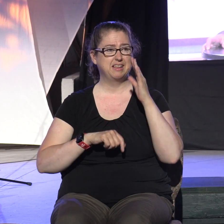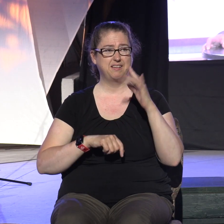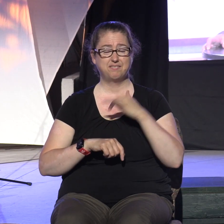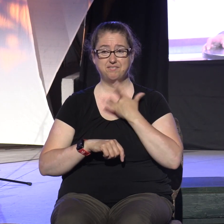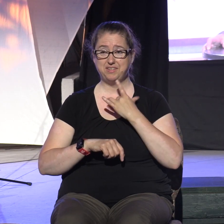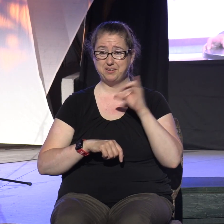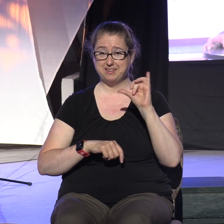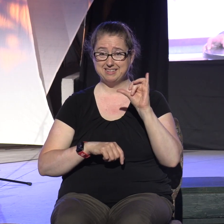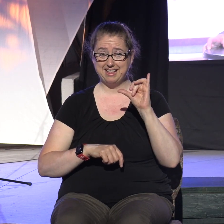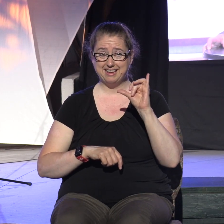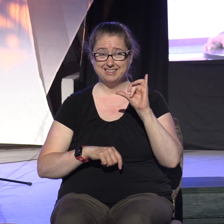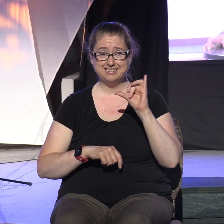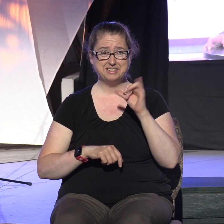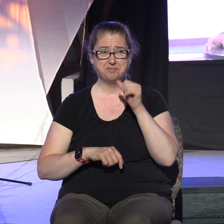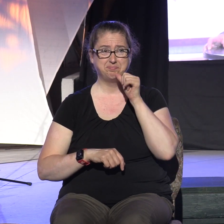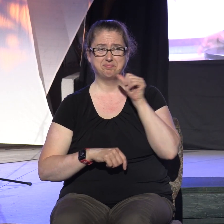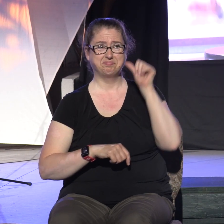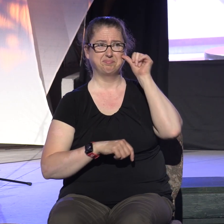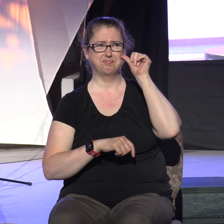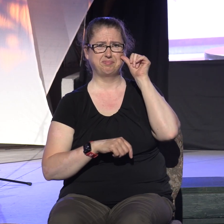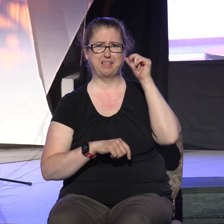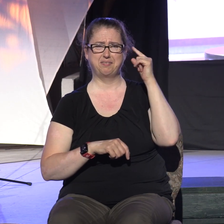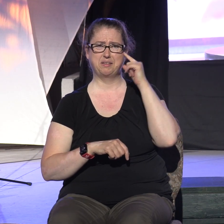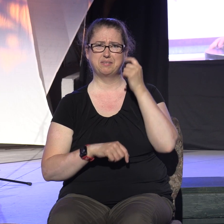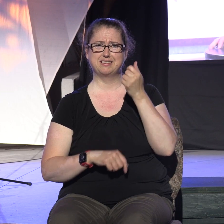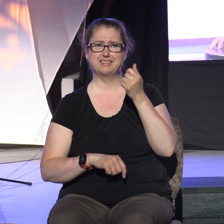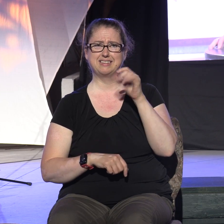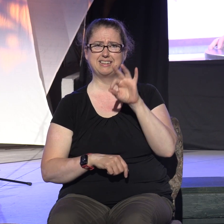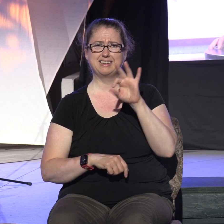It just goes by so quickly. And it's funny because,